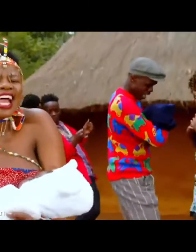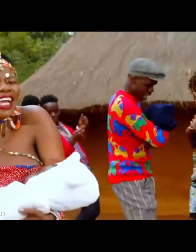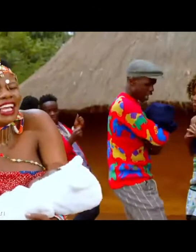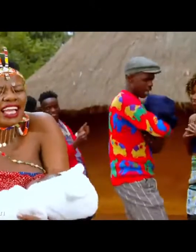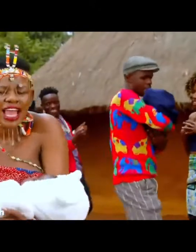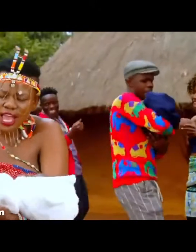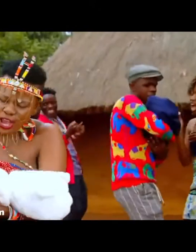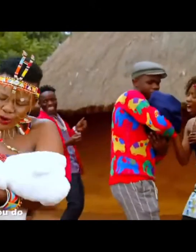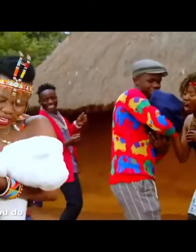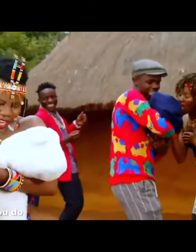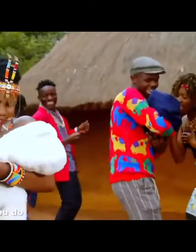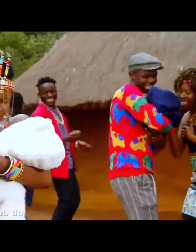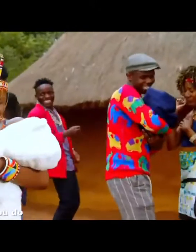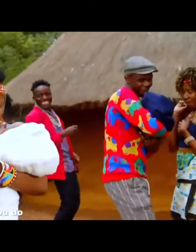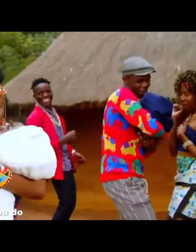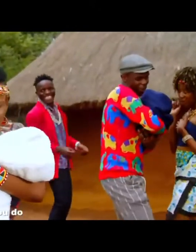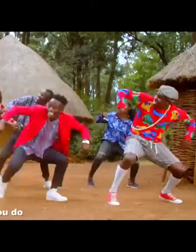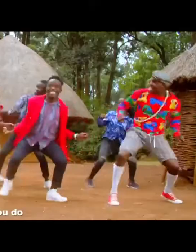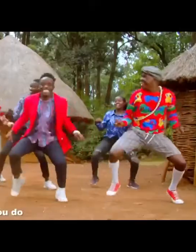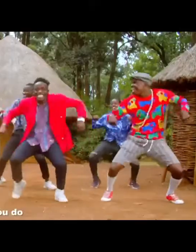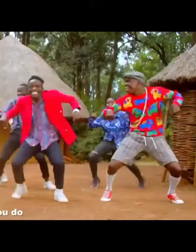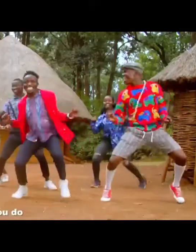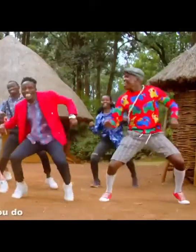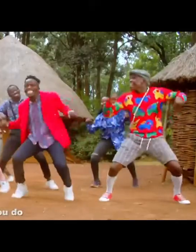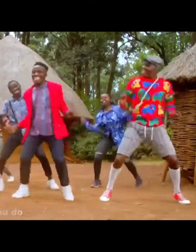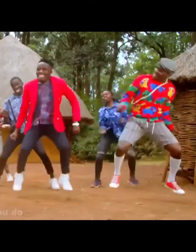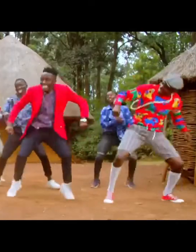Wahusishe kila jambo.